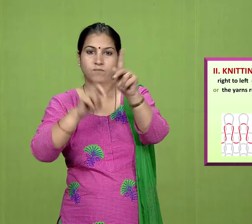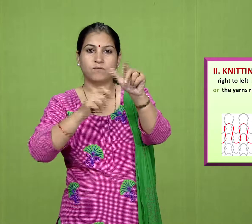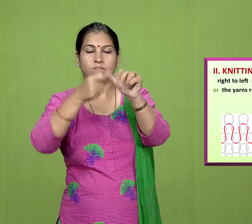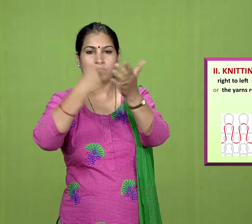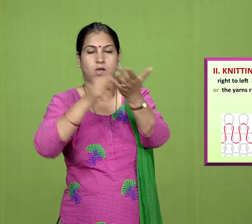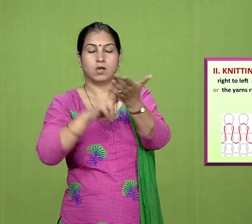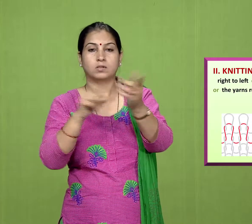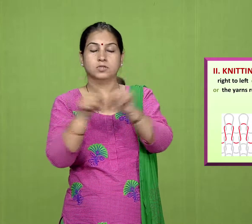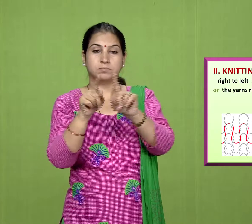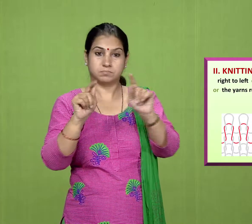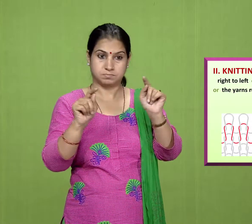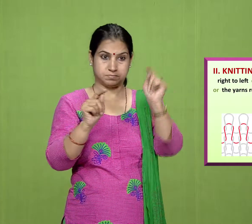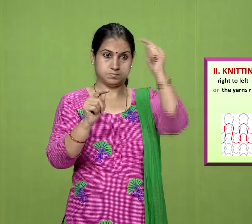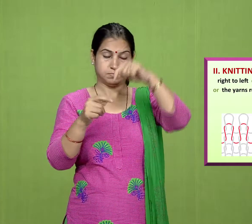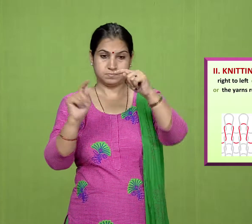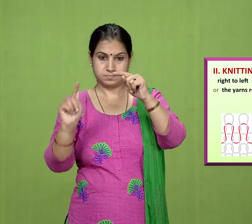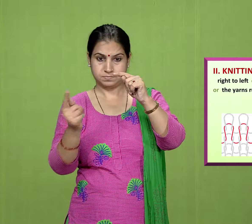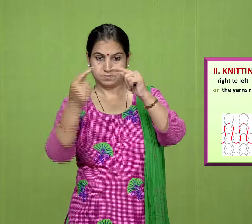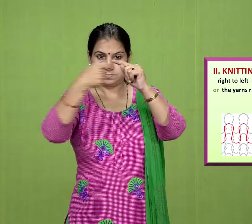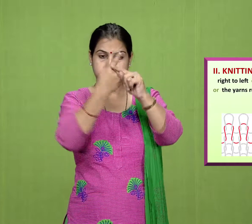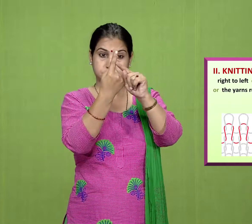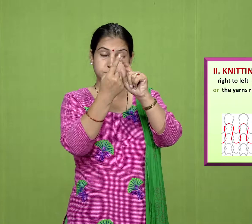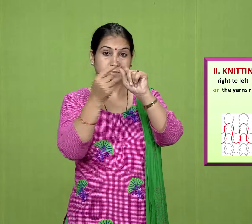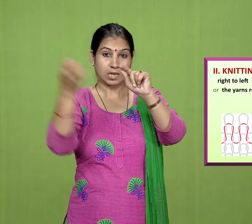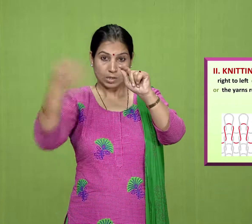new loop through those formed previously.